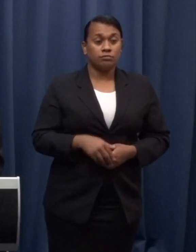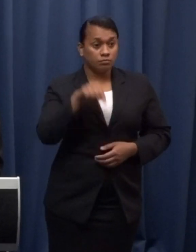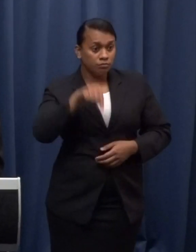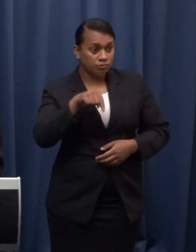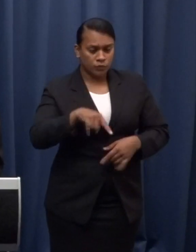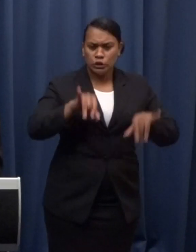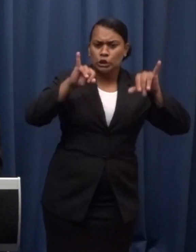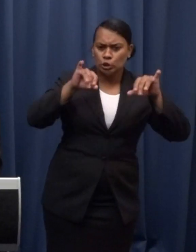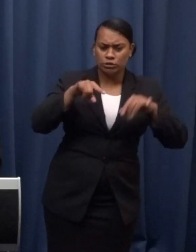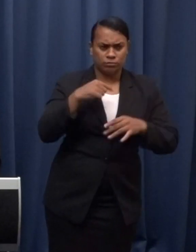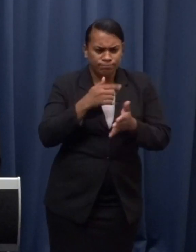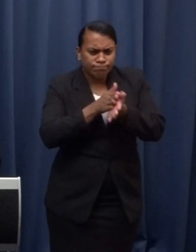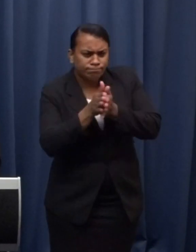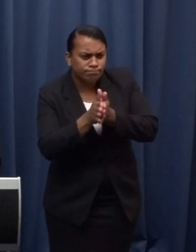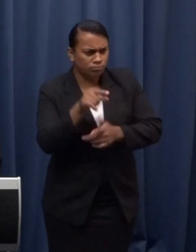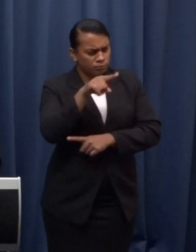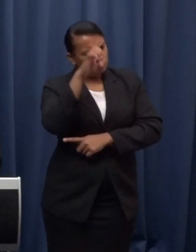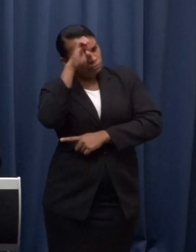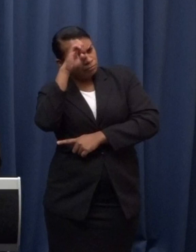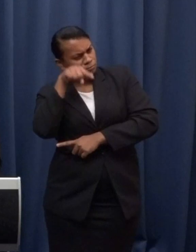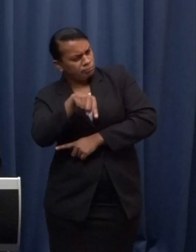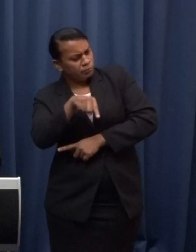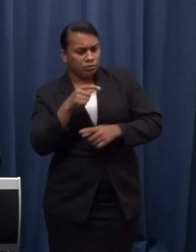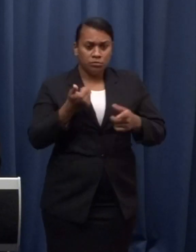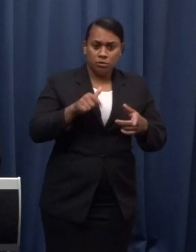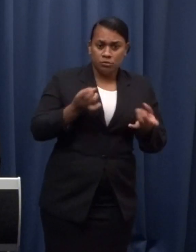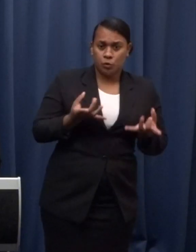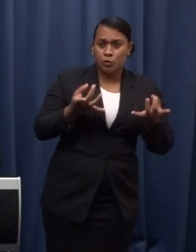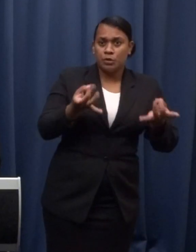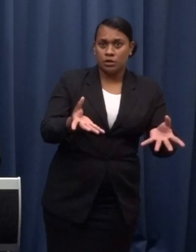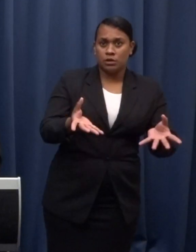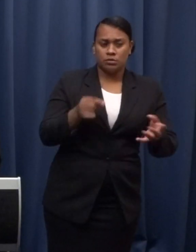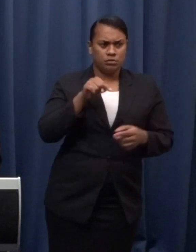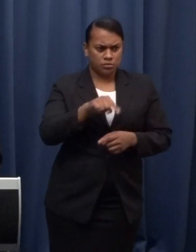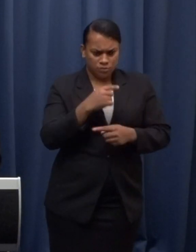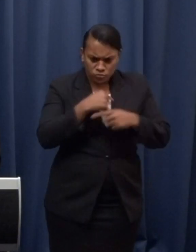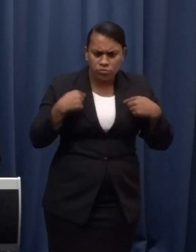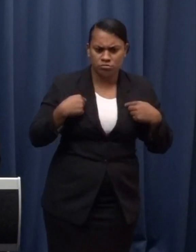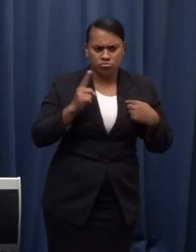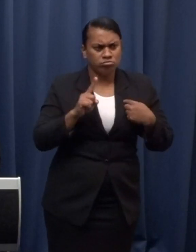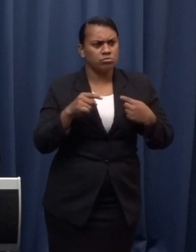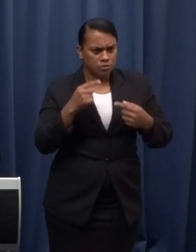for, and I'd like to say that it is an event we are dealing with decisively.